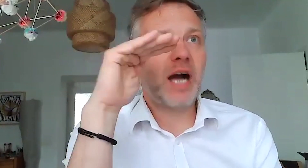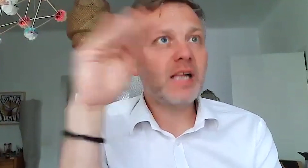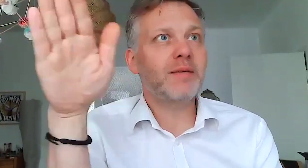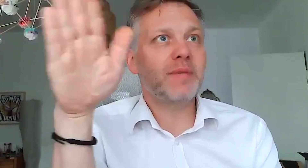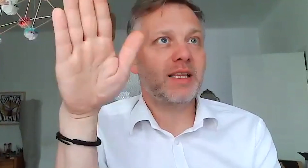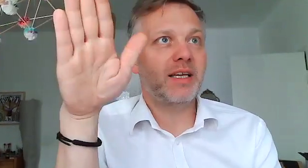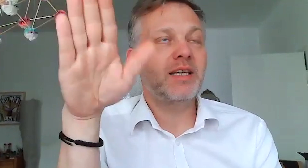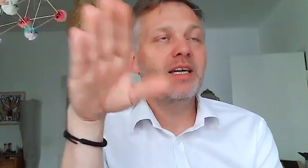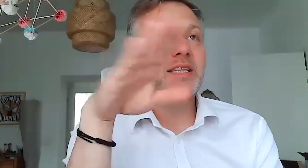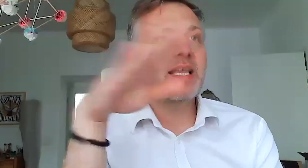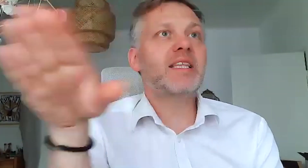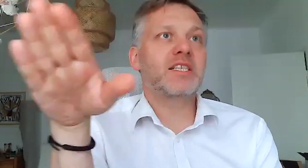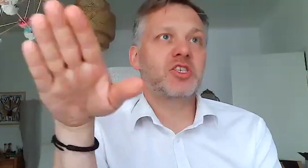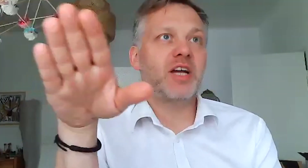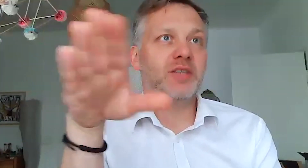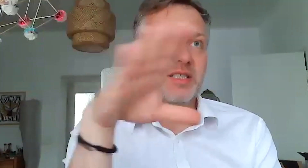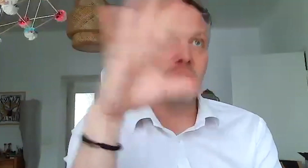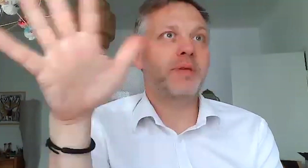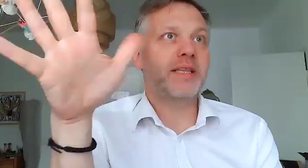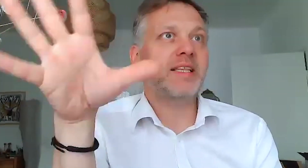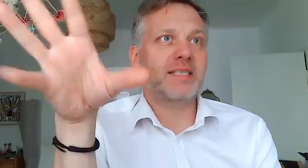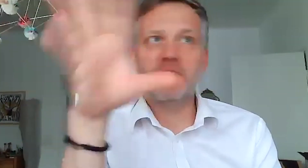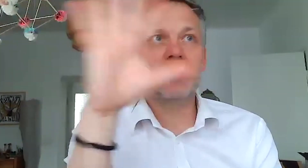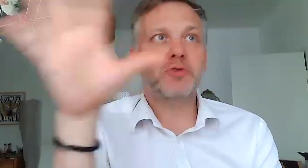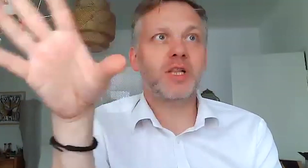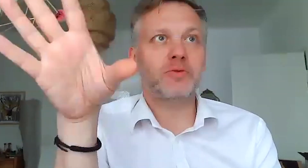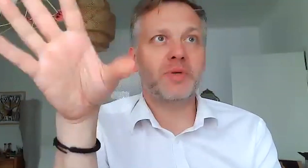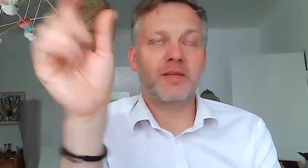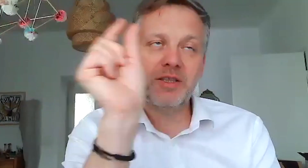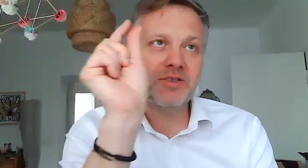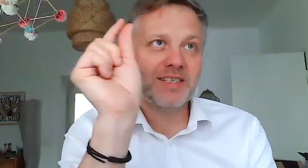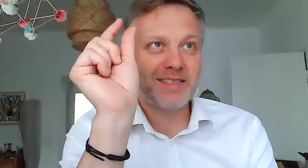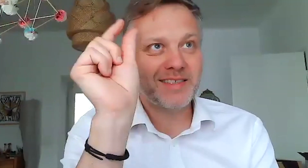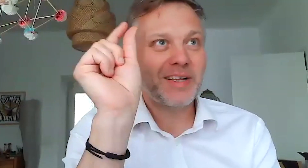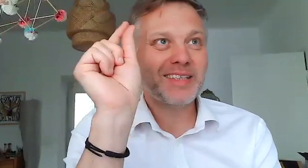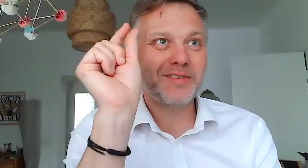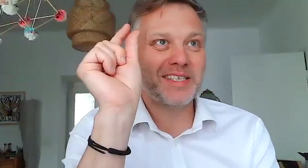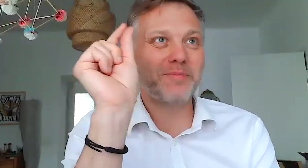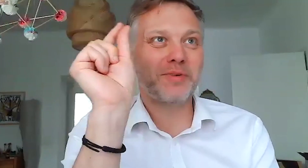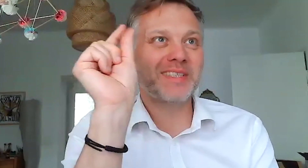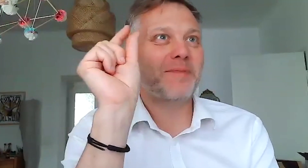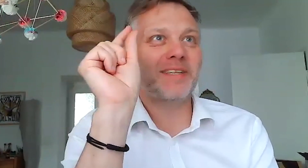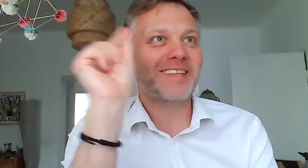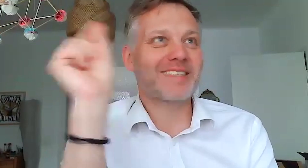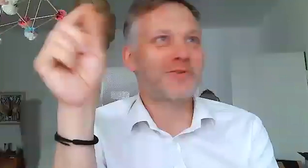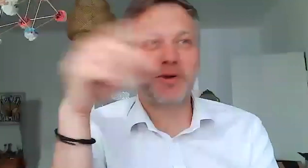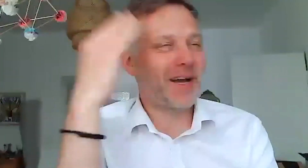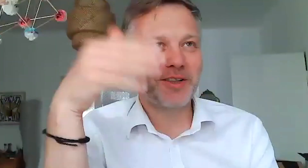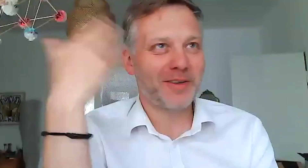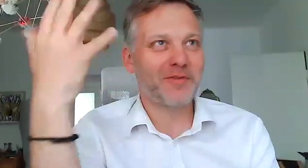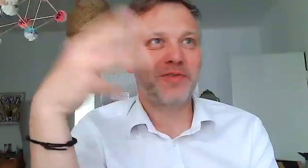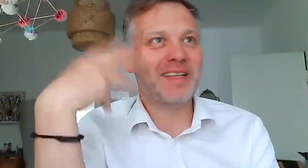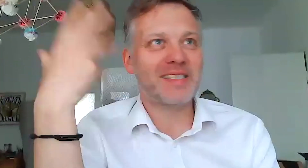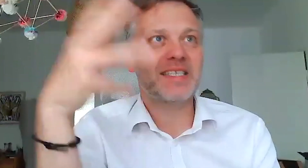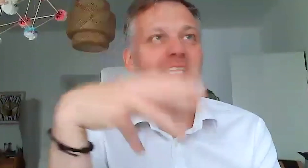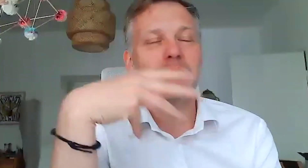Face, where ultimately the data is shared as an open data set. You can do a lot with it, but there's this really simple step, and it doesn't